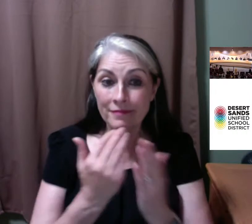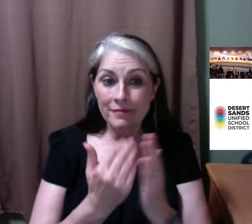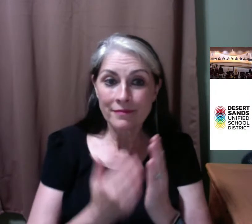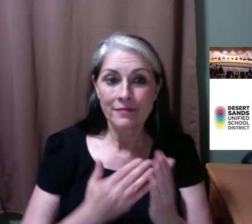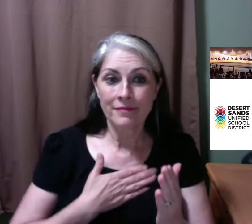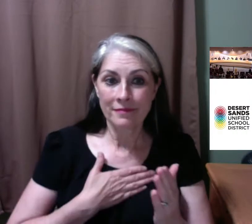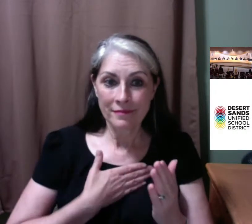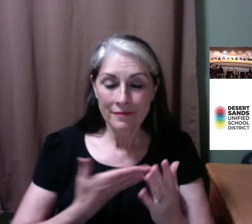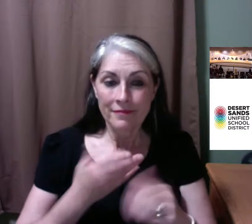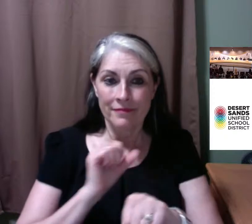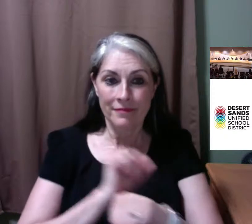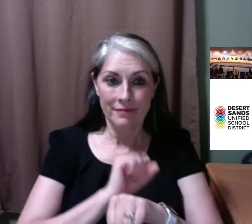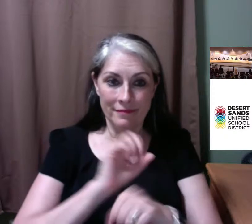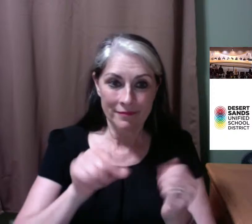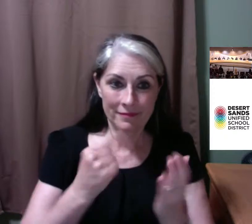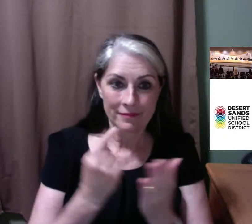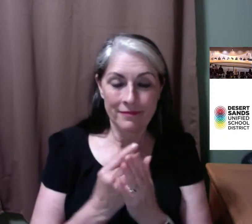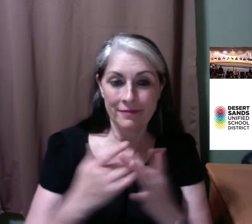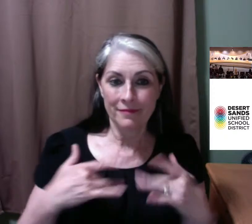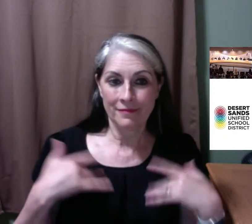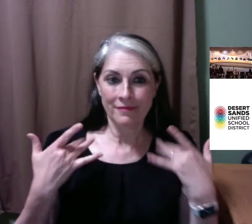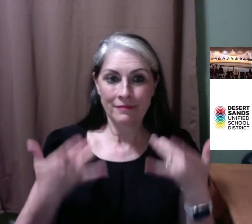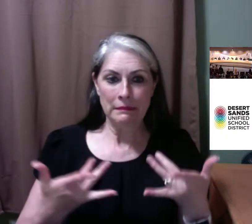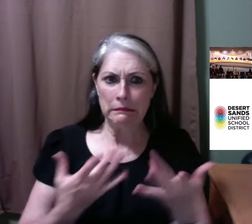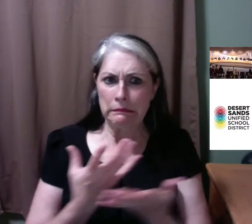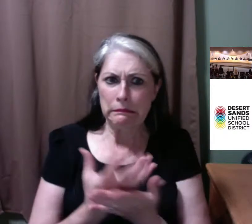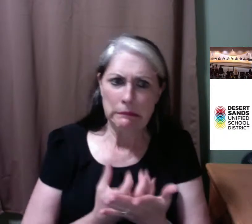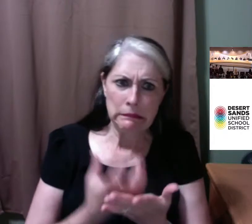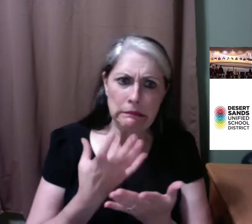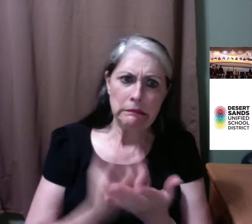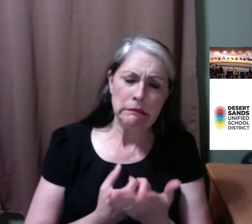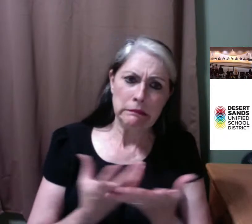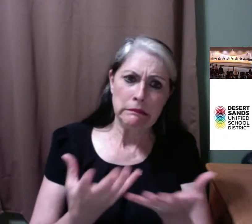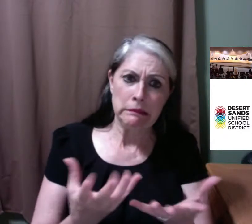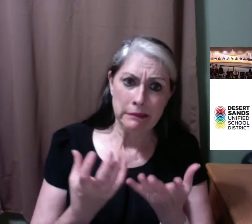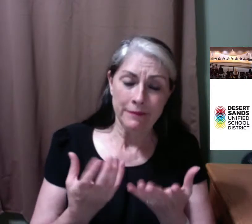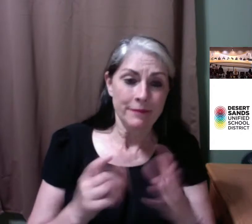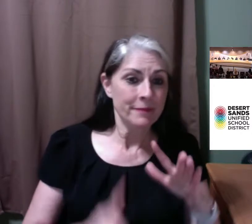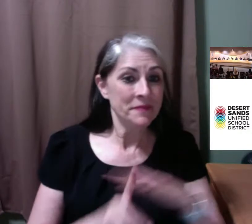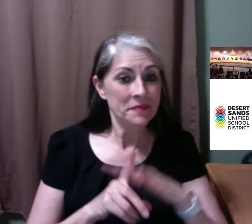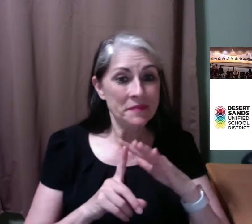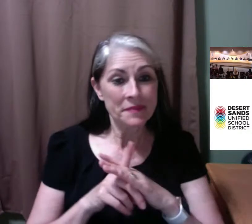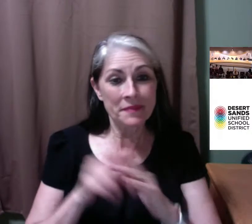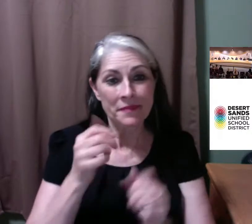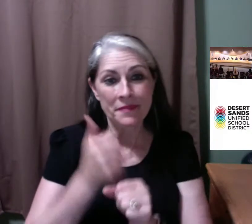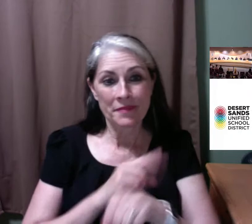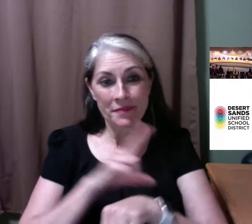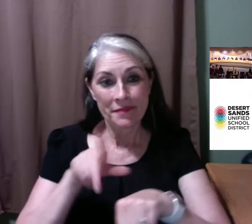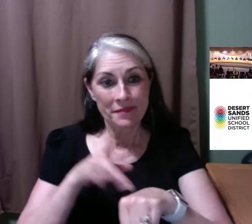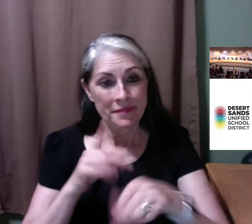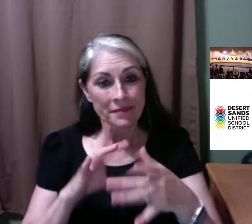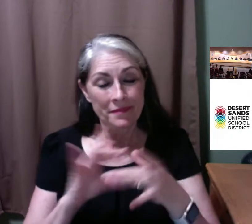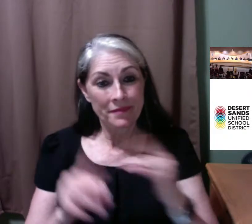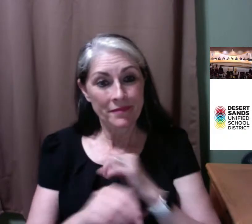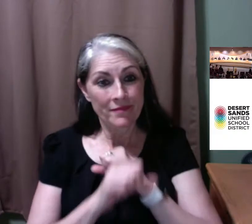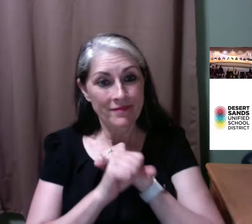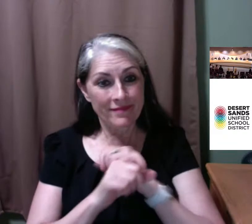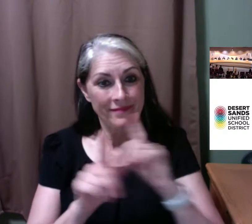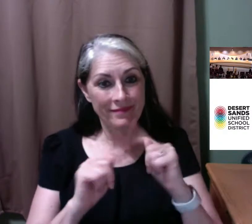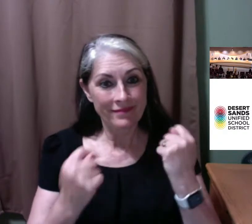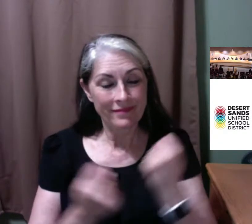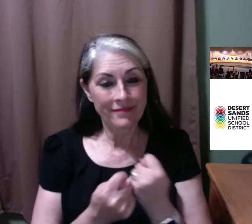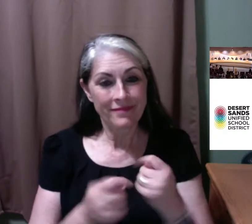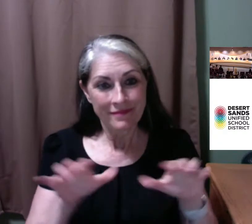graduation, which is thrilling for us. We didn't have to beg, didn't have to plead, they were there. Each principal stated that our security team was